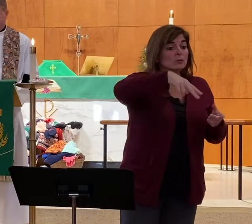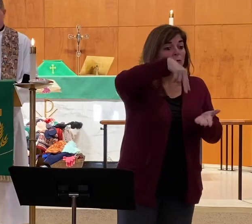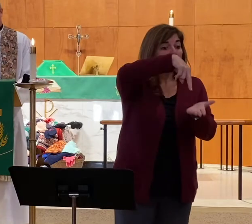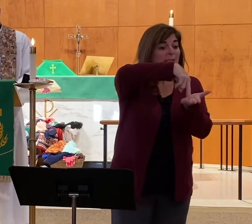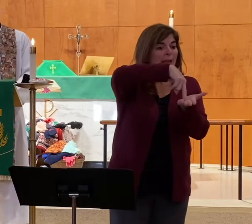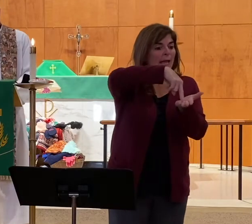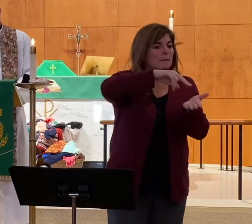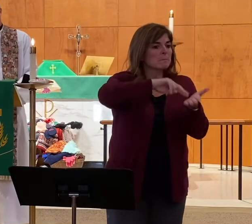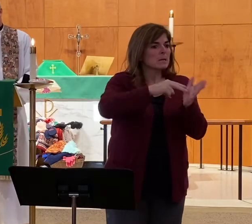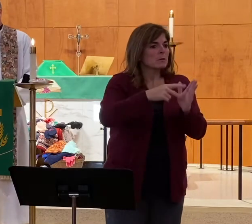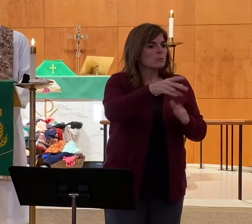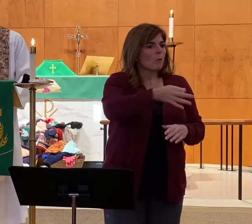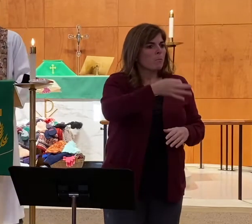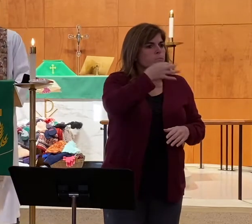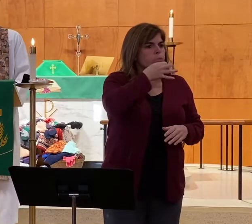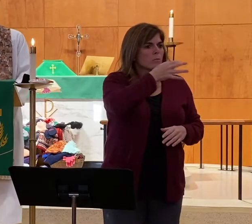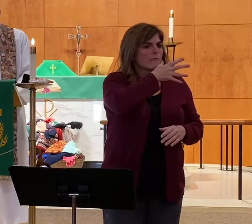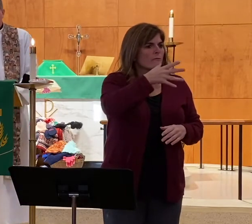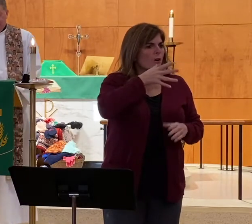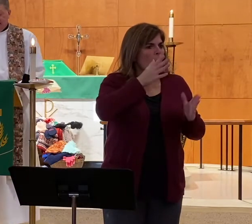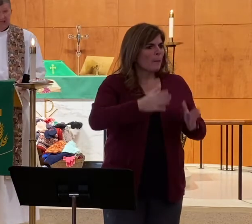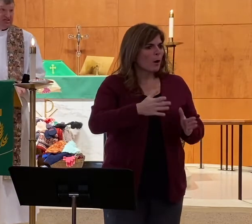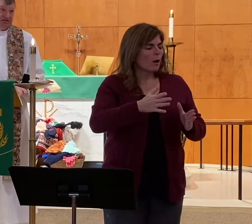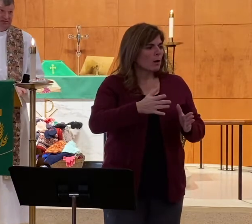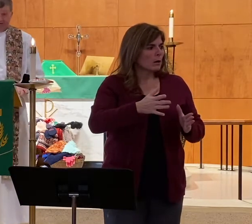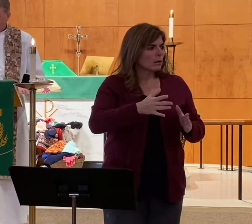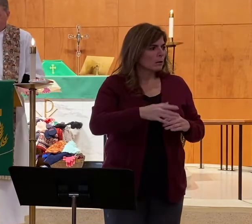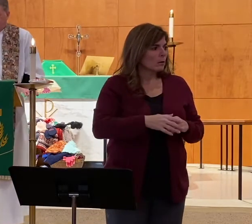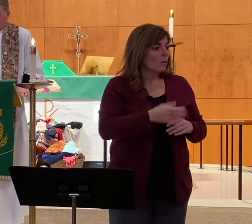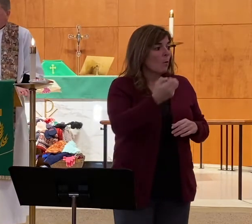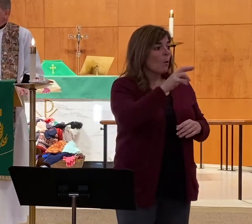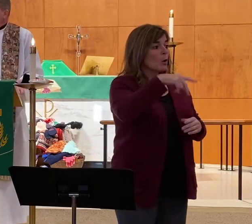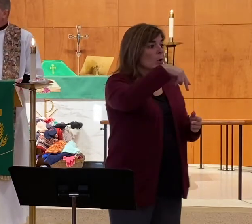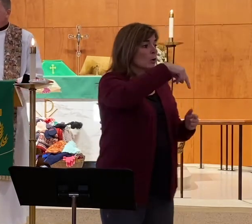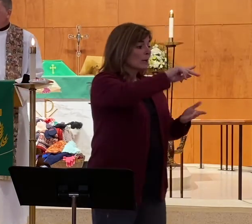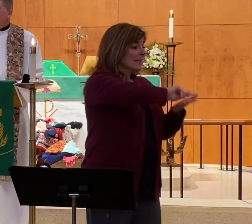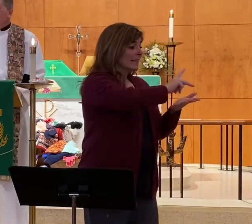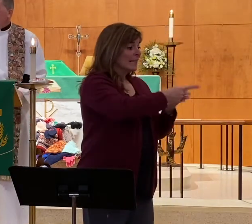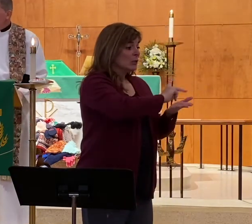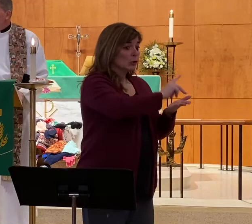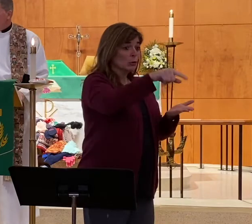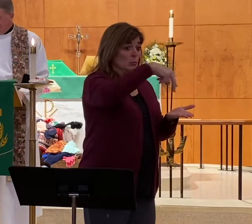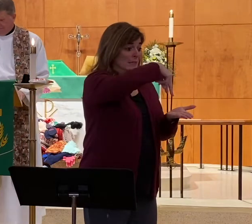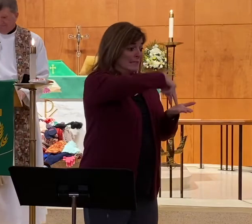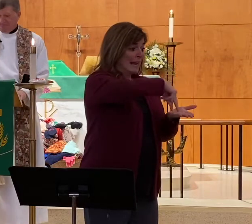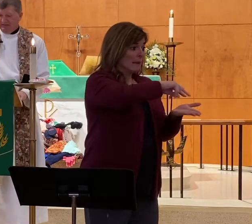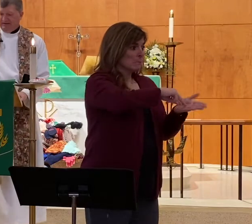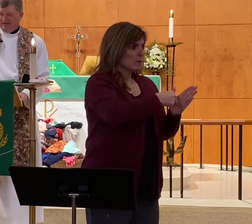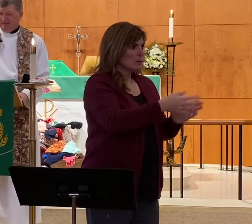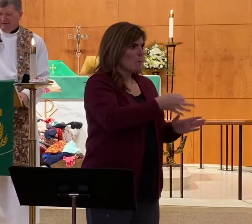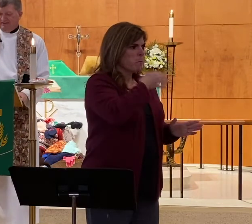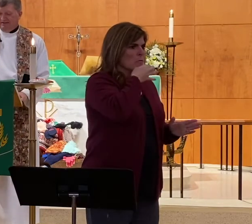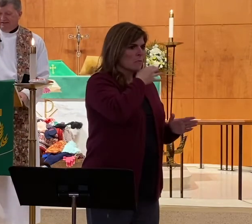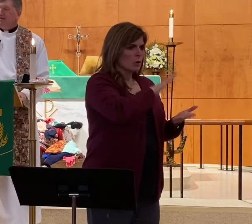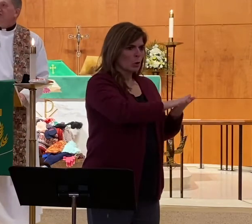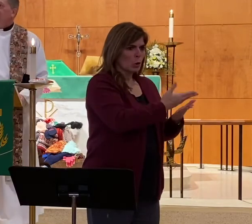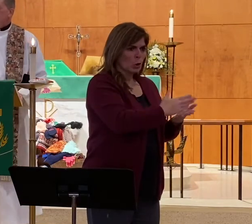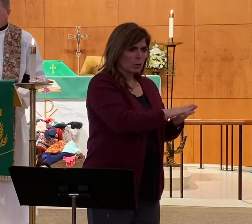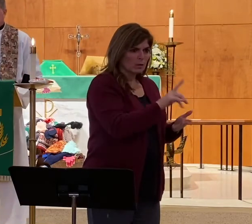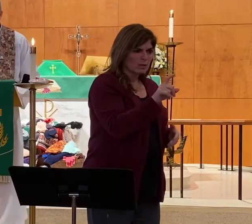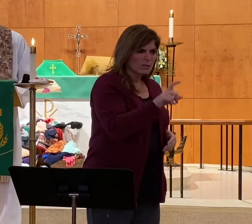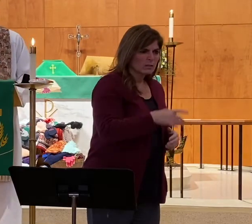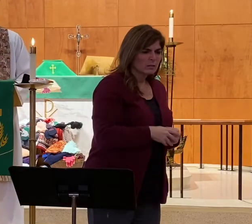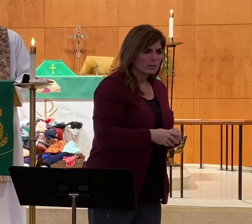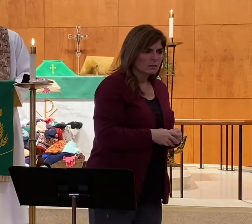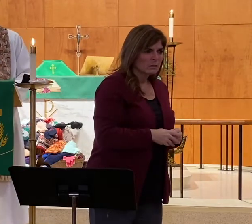farmer. That just because a person is in a kitchen doesn't make them a skilled chef. And just